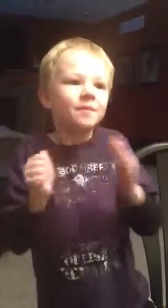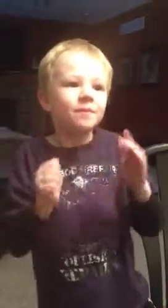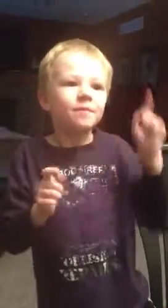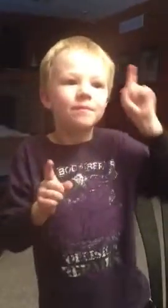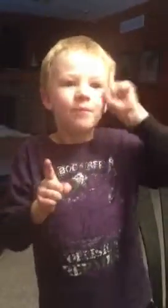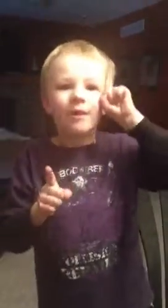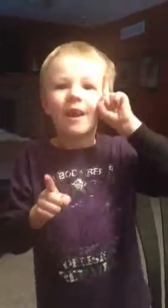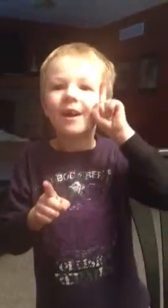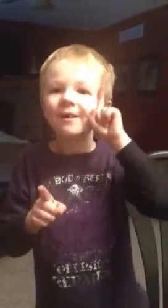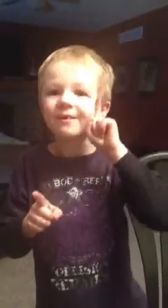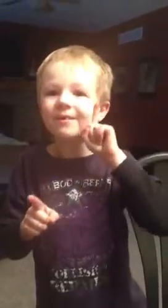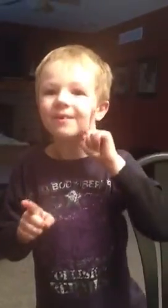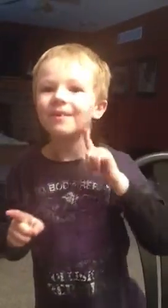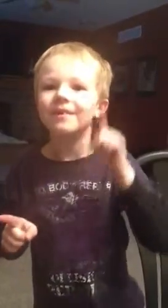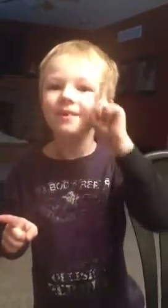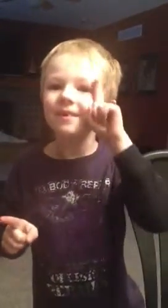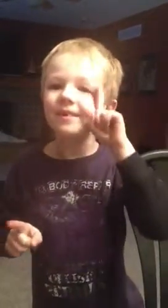You did? brown. Okay.